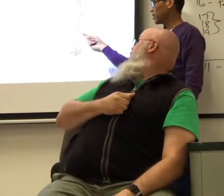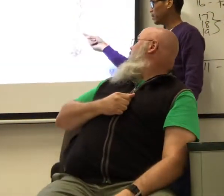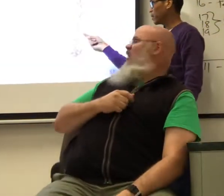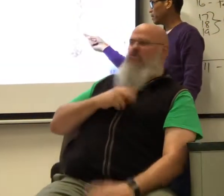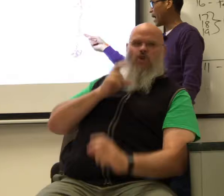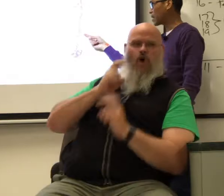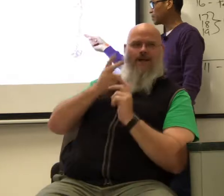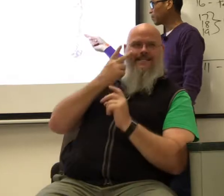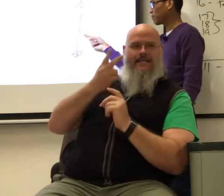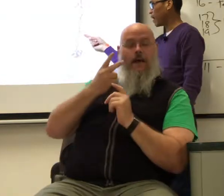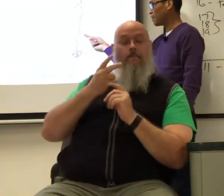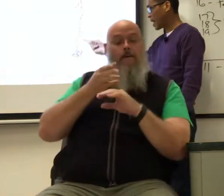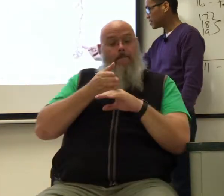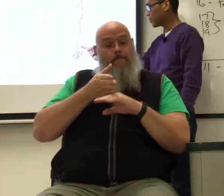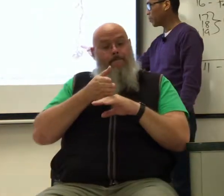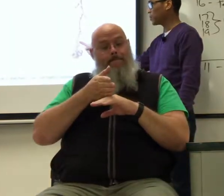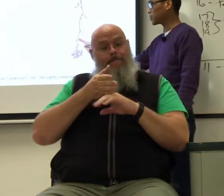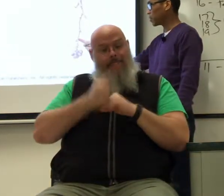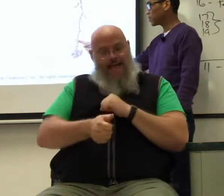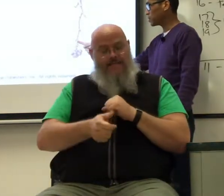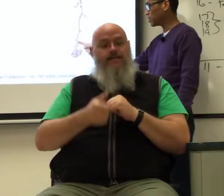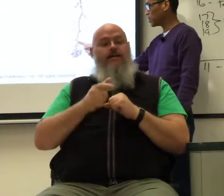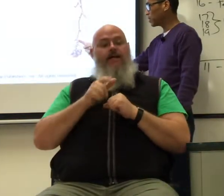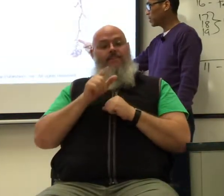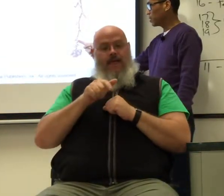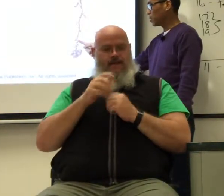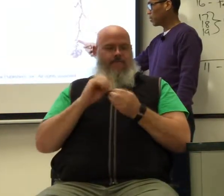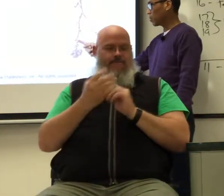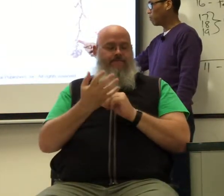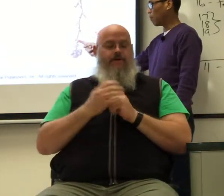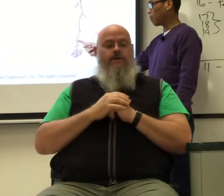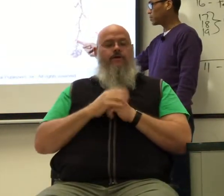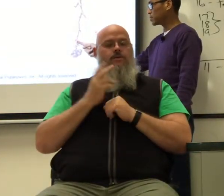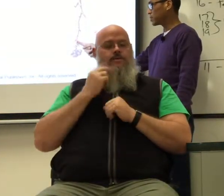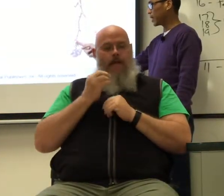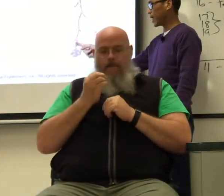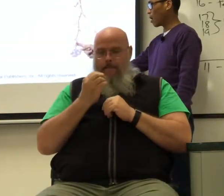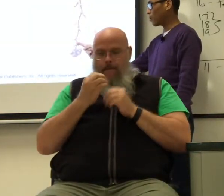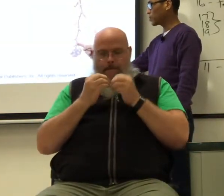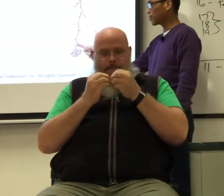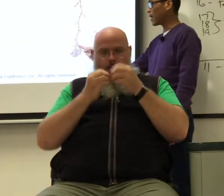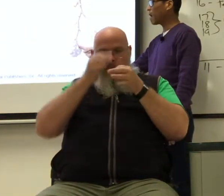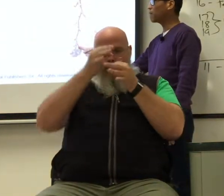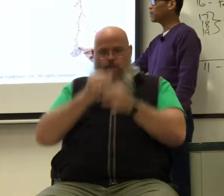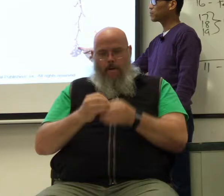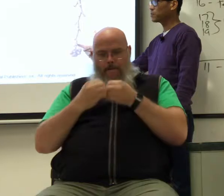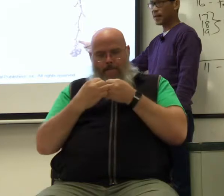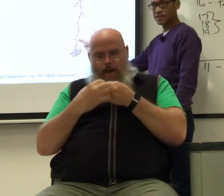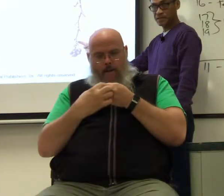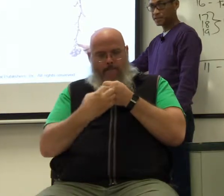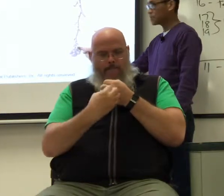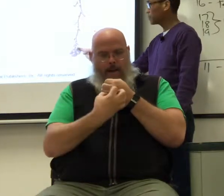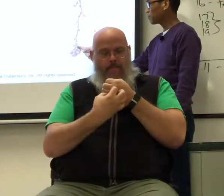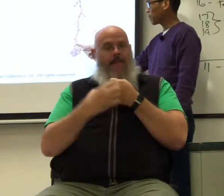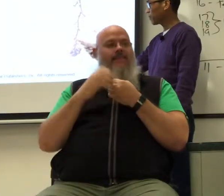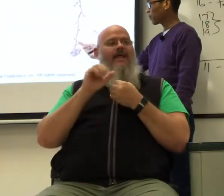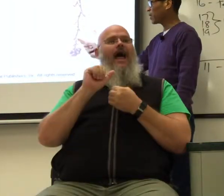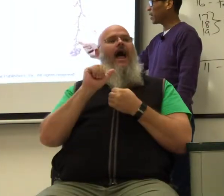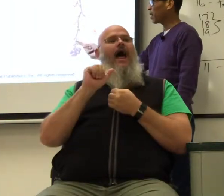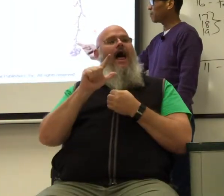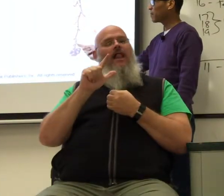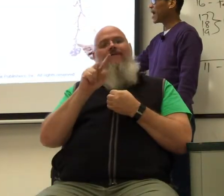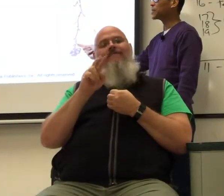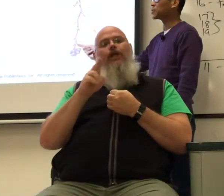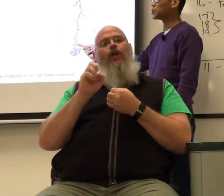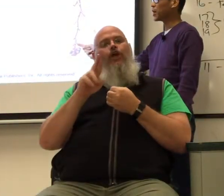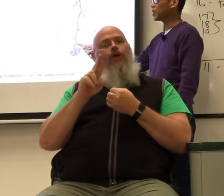to see, but past number 5, past that point, you'll start to see little bulbs stick out. Those are the alveolar spaces for